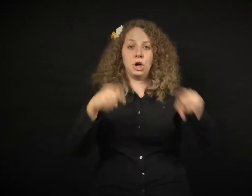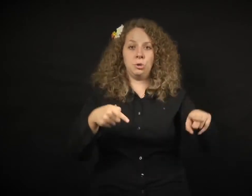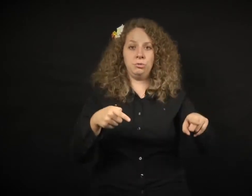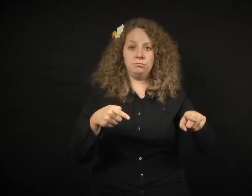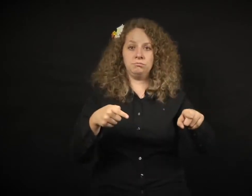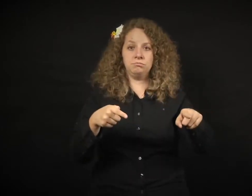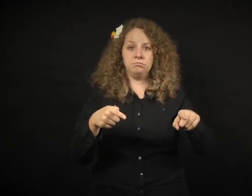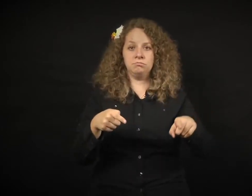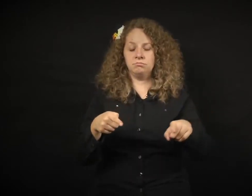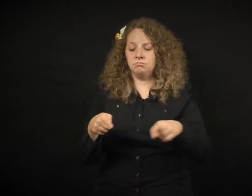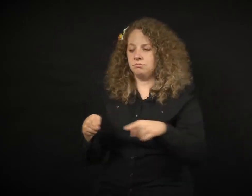go,